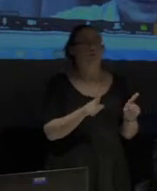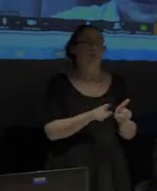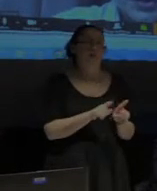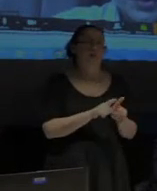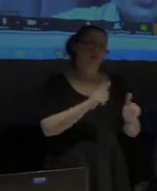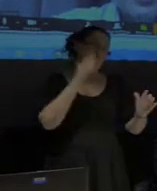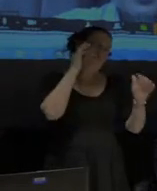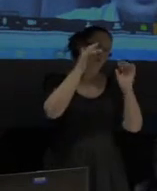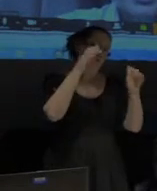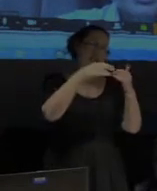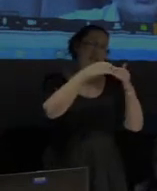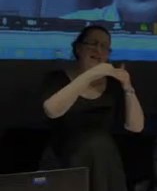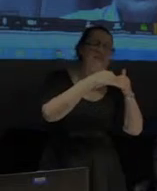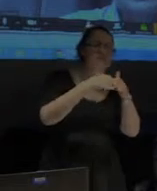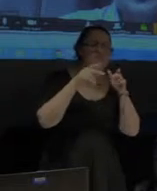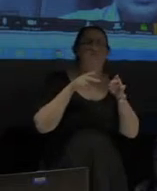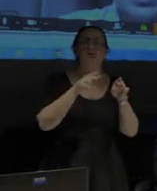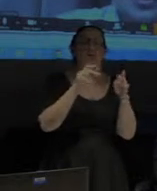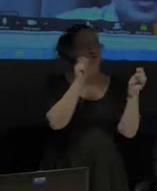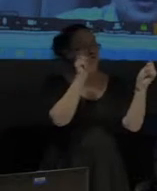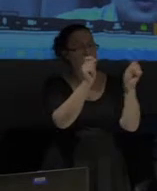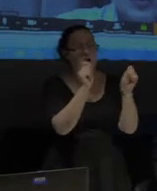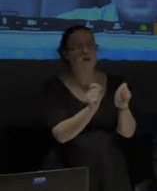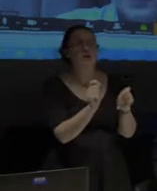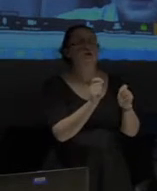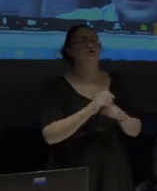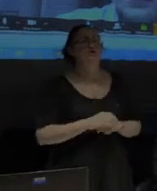of leadership, and trying